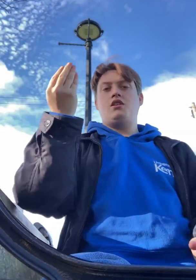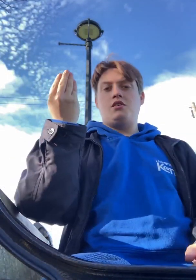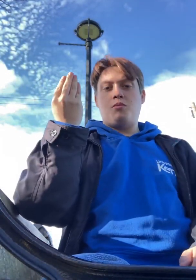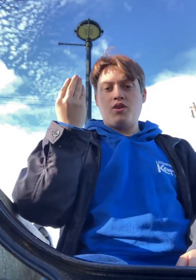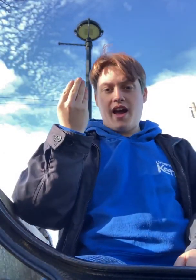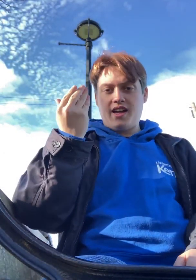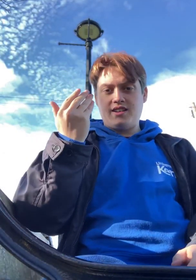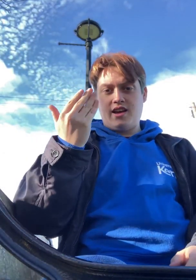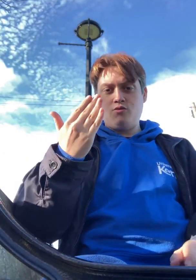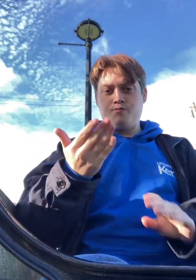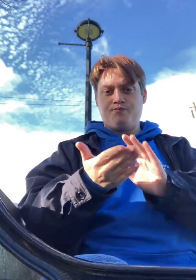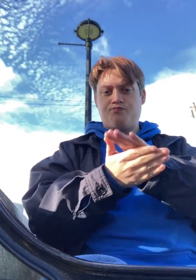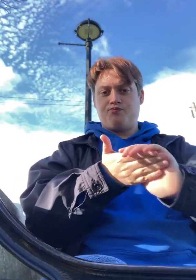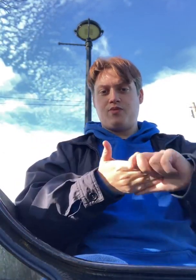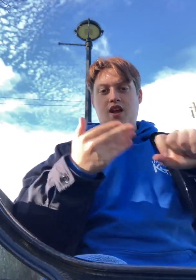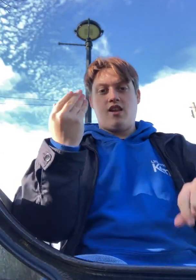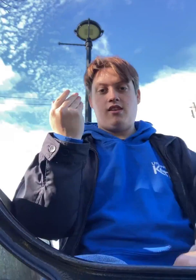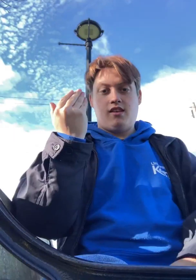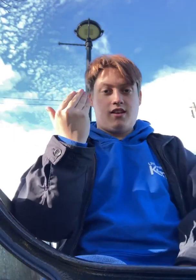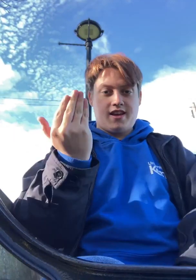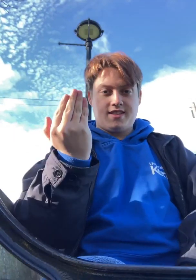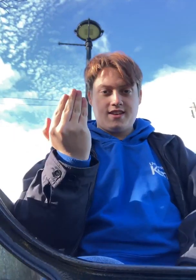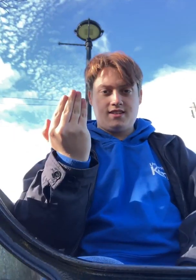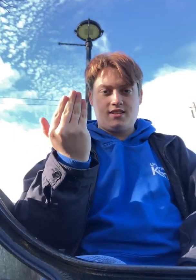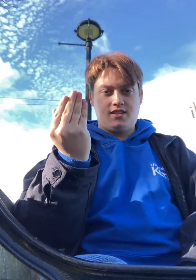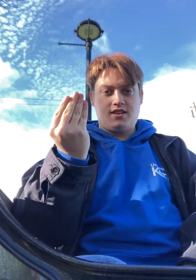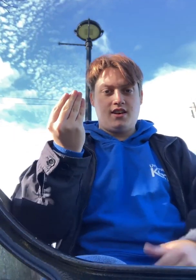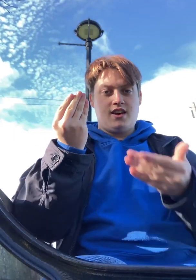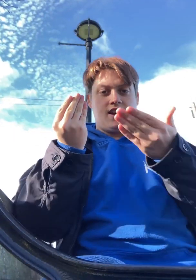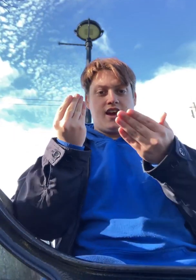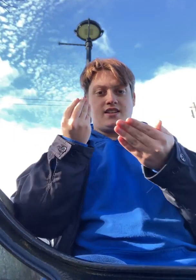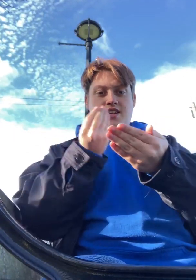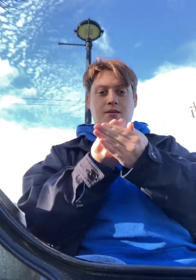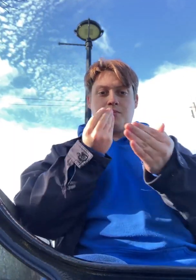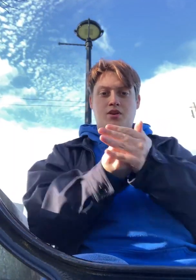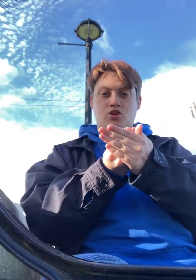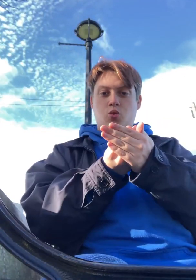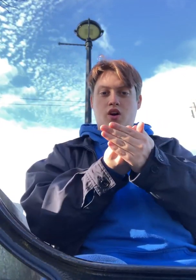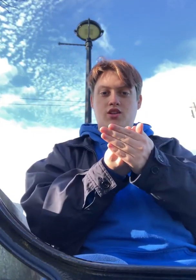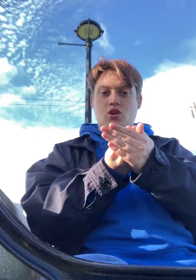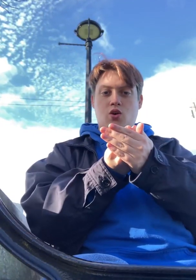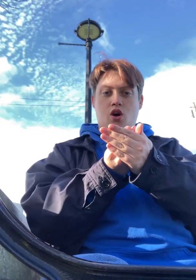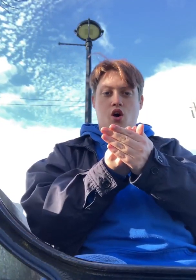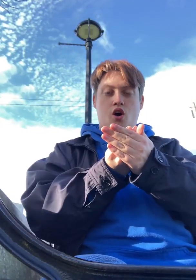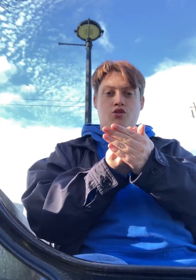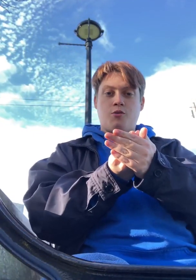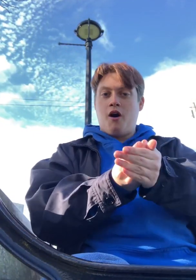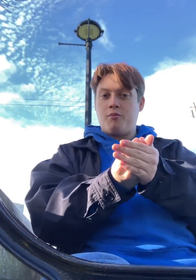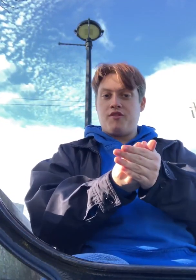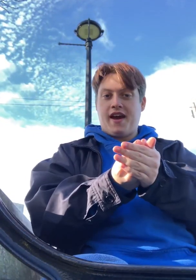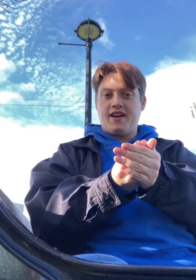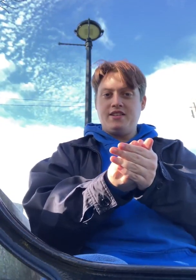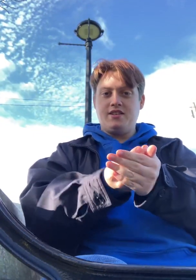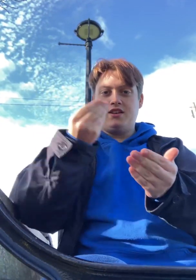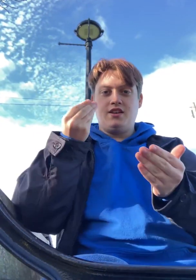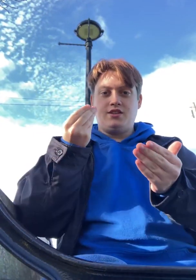you put your hand out like this and tap twice on the palm of your hand,